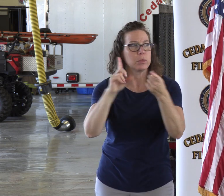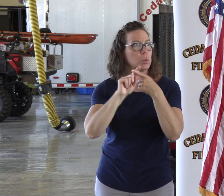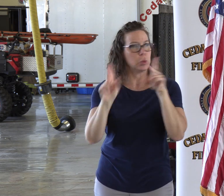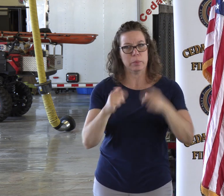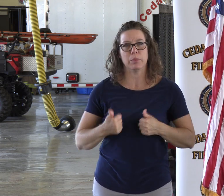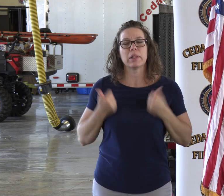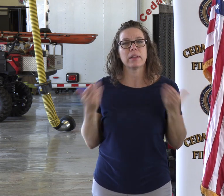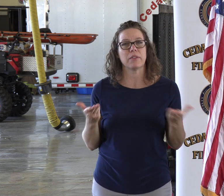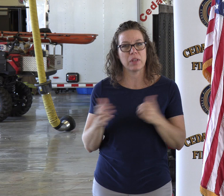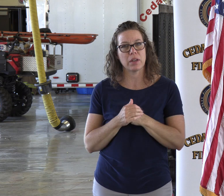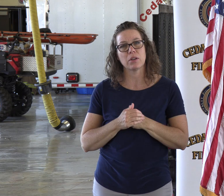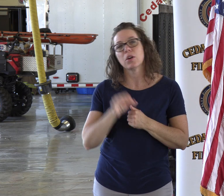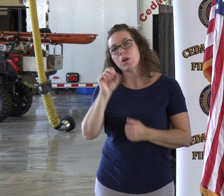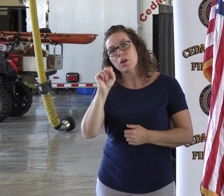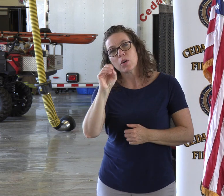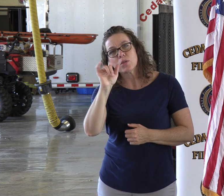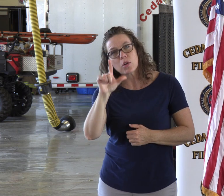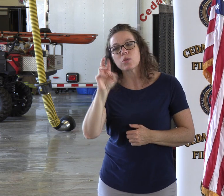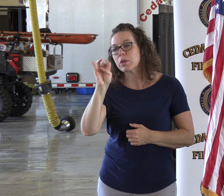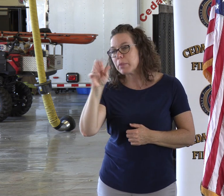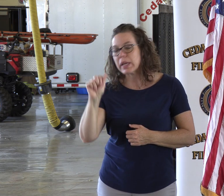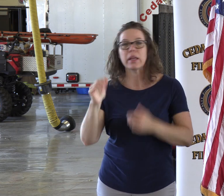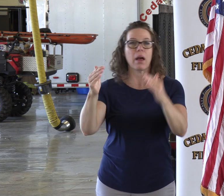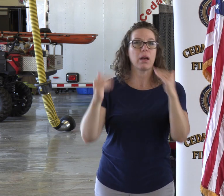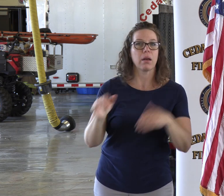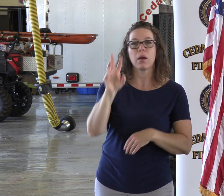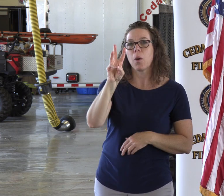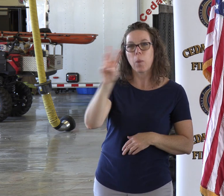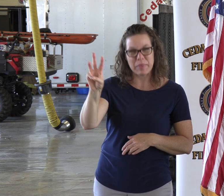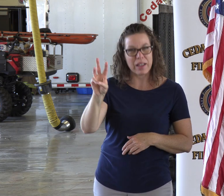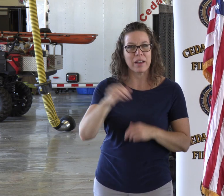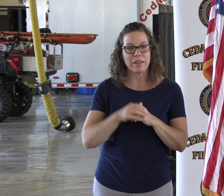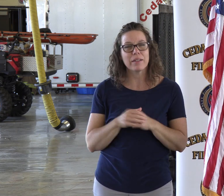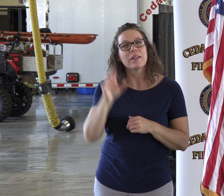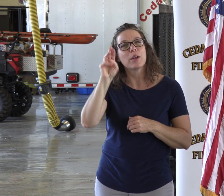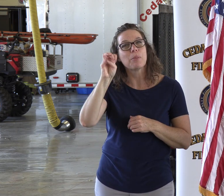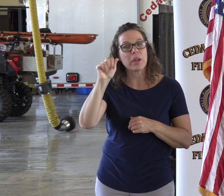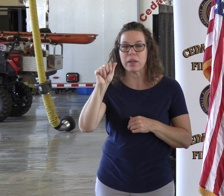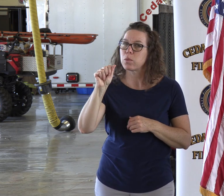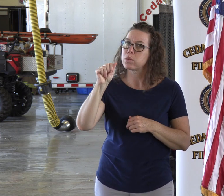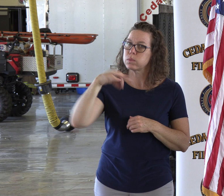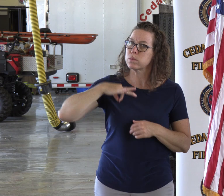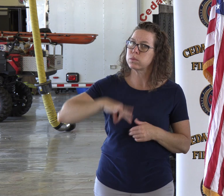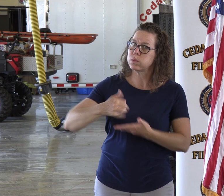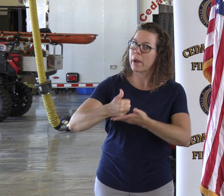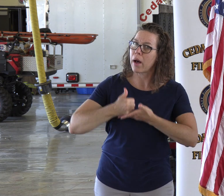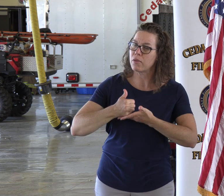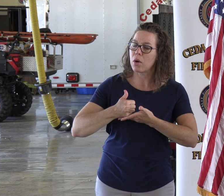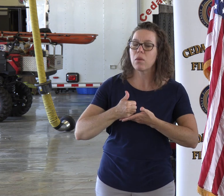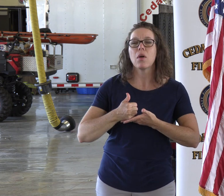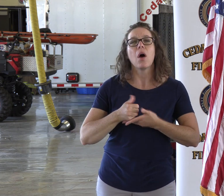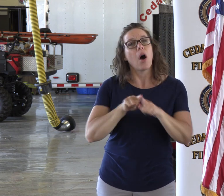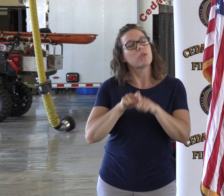sources, our social media, our website. And we know that the media has been very, very helpful to us, but we're also pleased